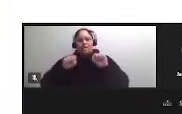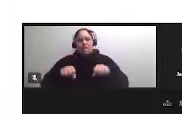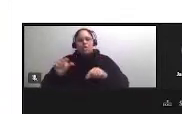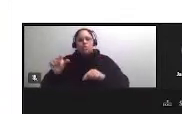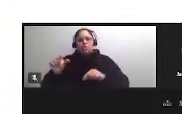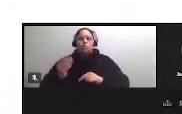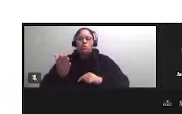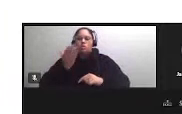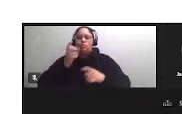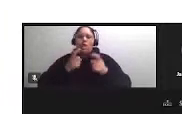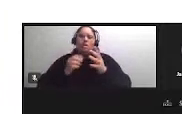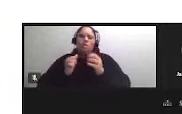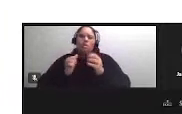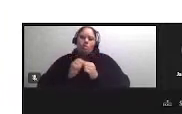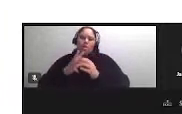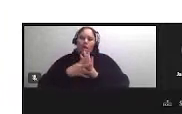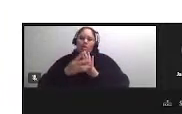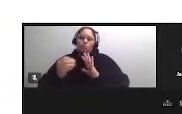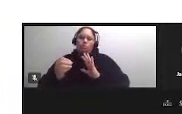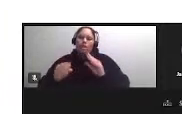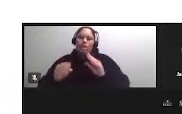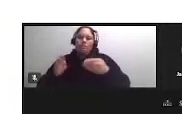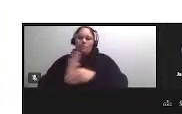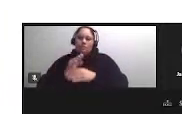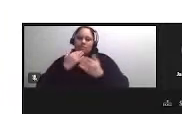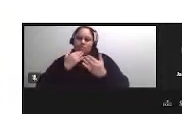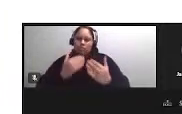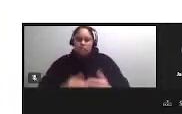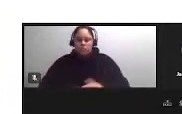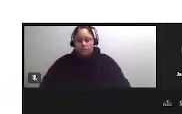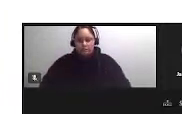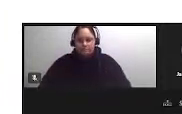sooner to deal with the outstanding business. Thank you.